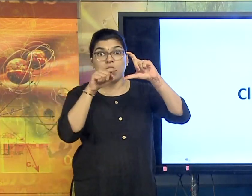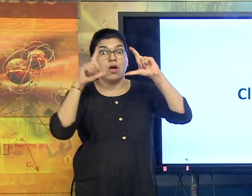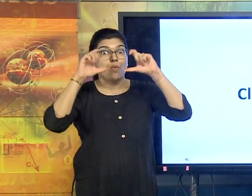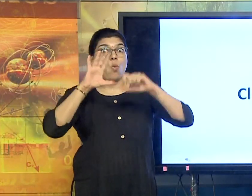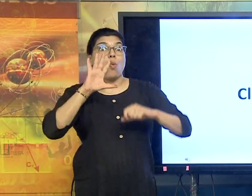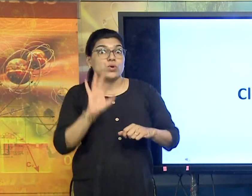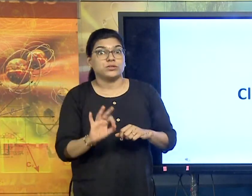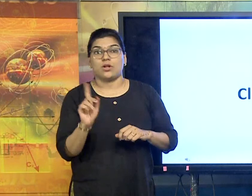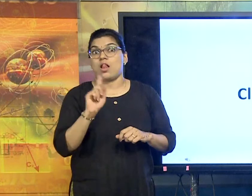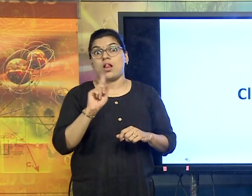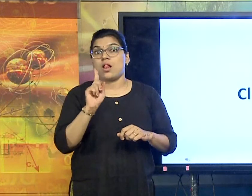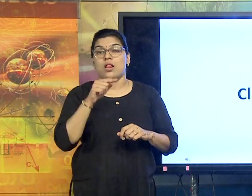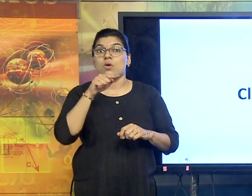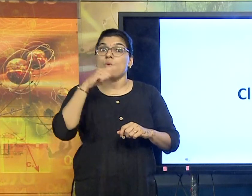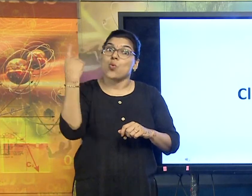Clip art.